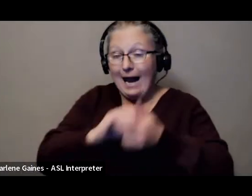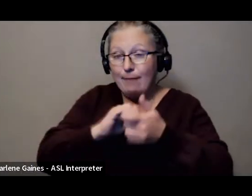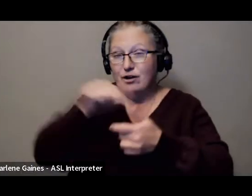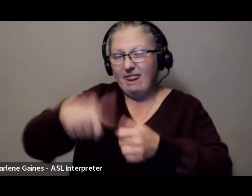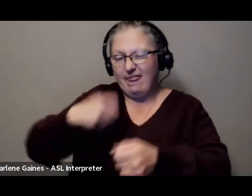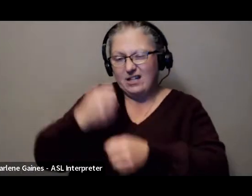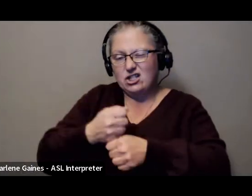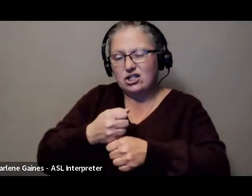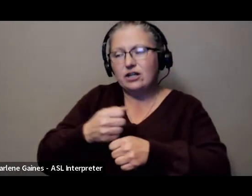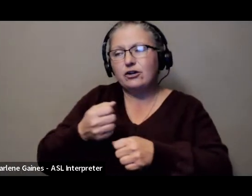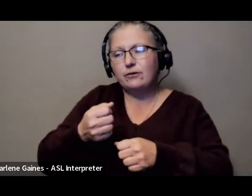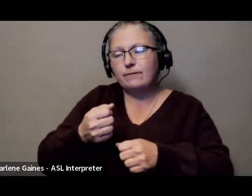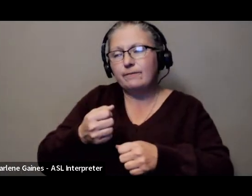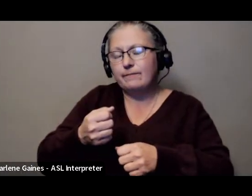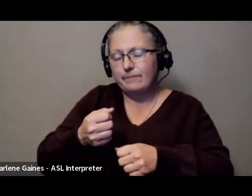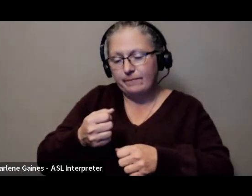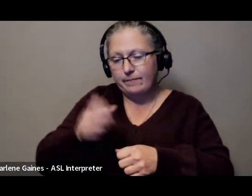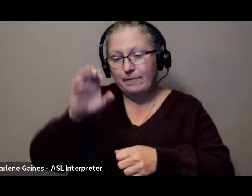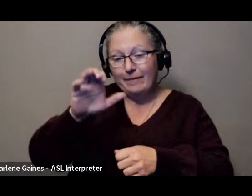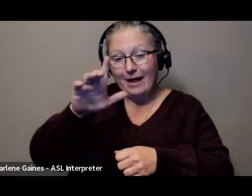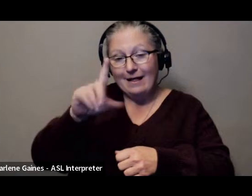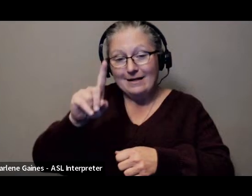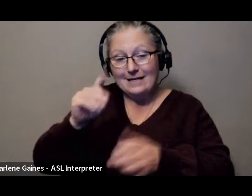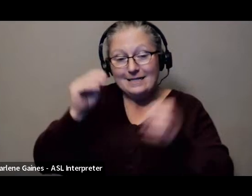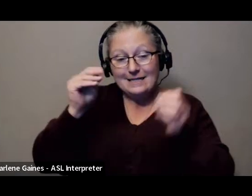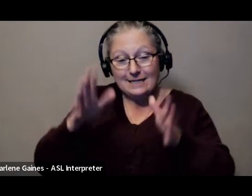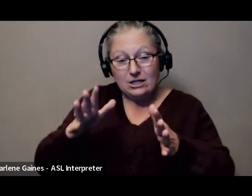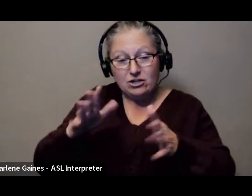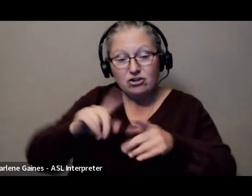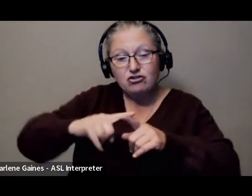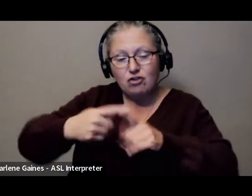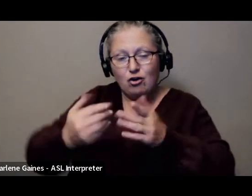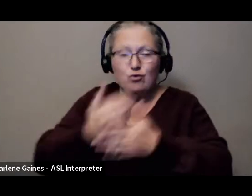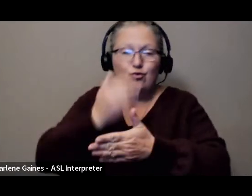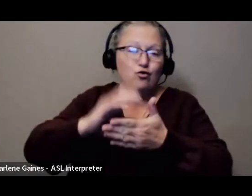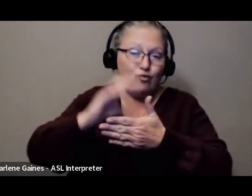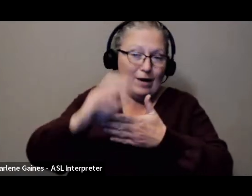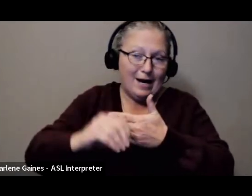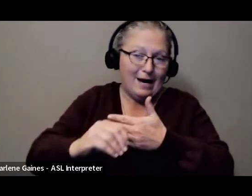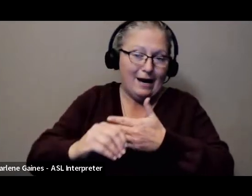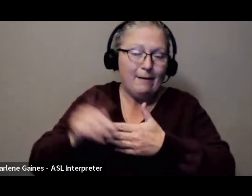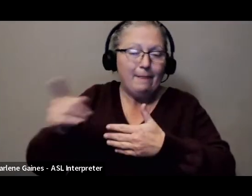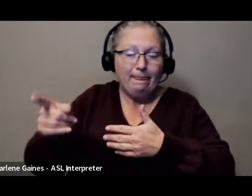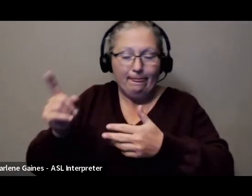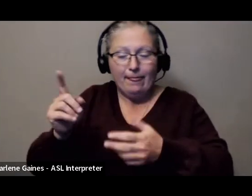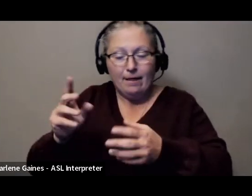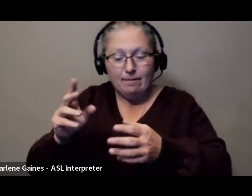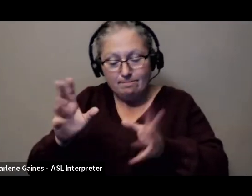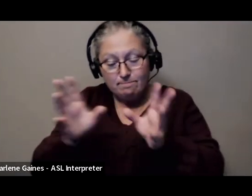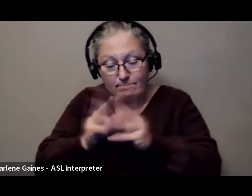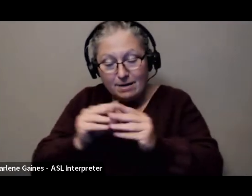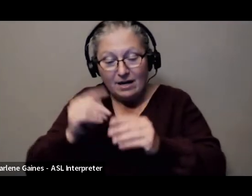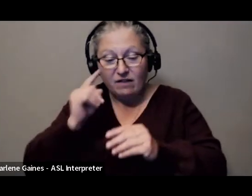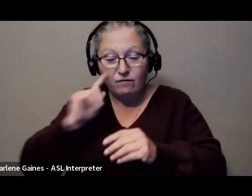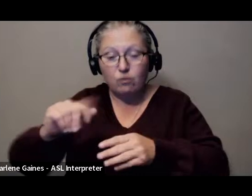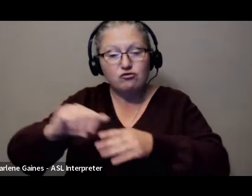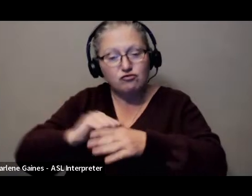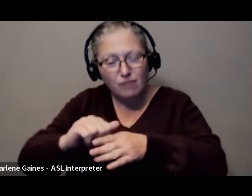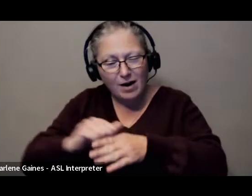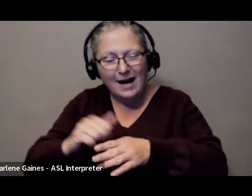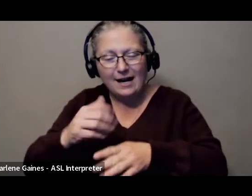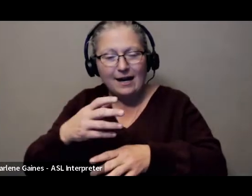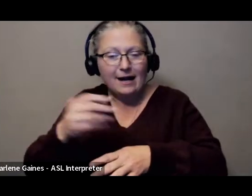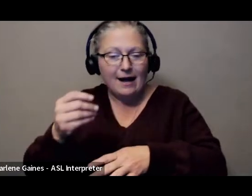year, the ELD teachers are starting a new curriculum, so they have been meeting for their training and